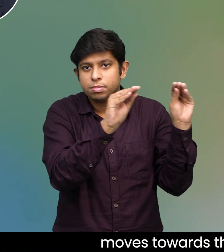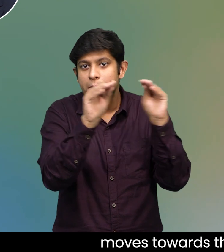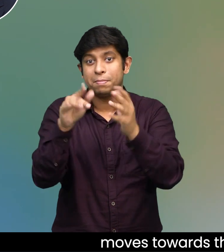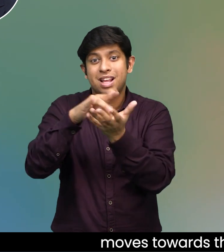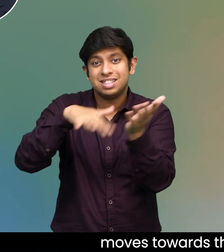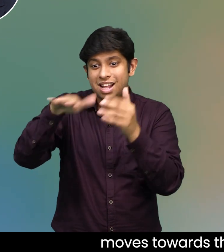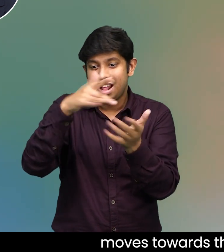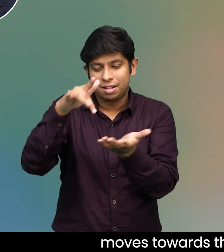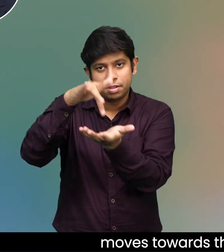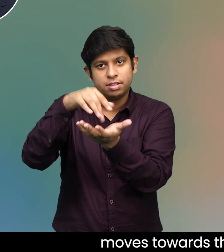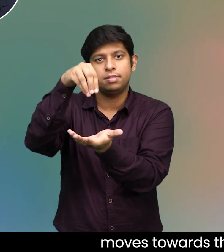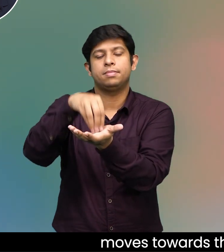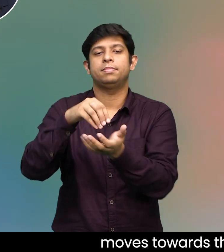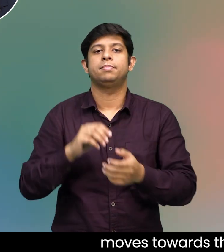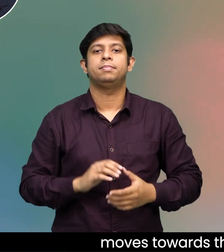place.